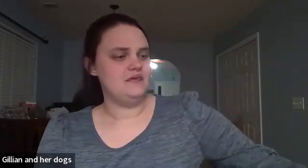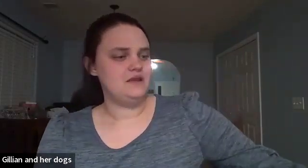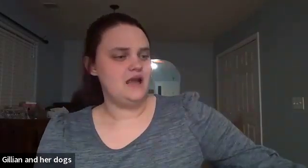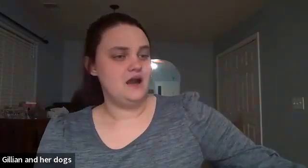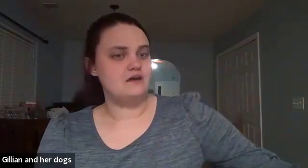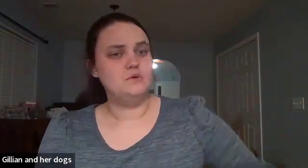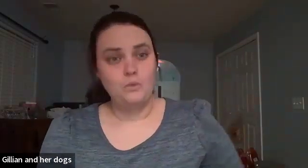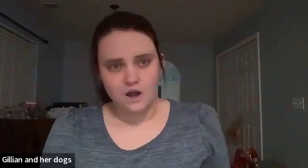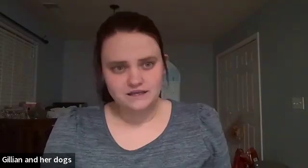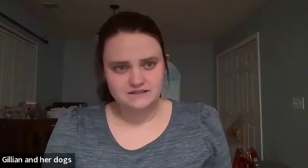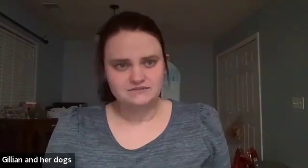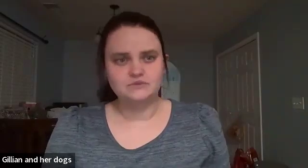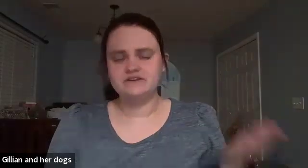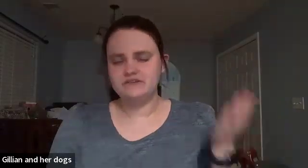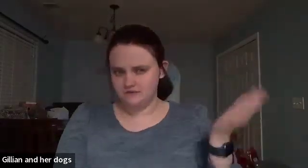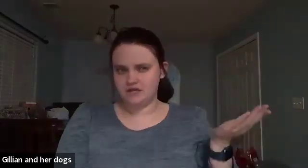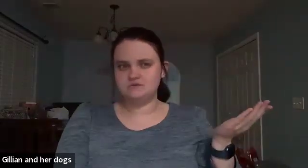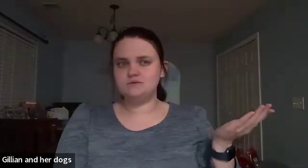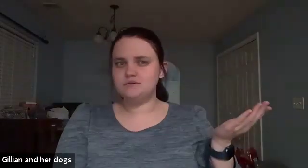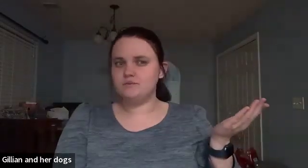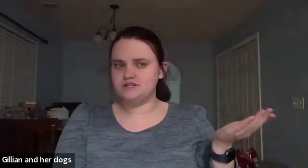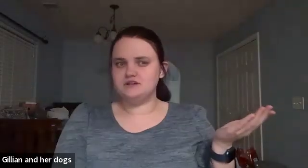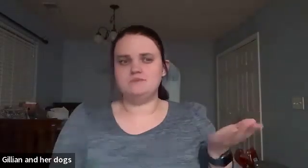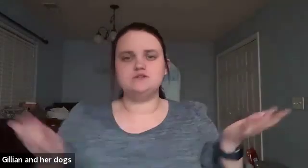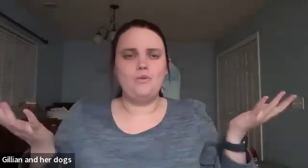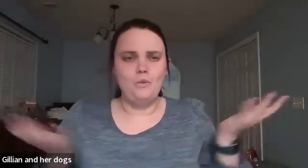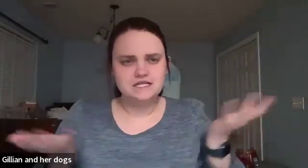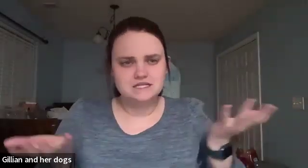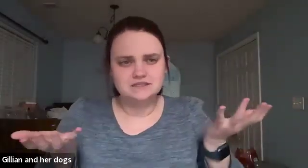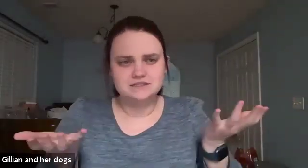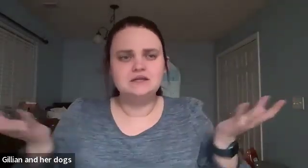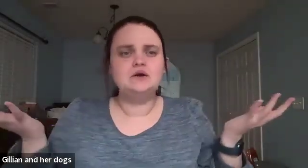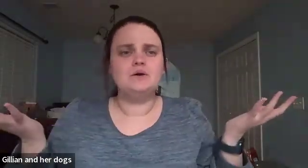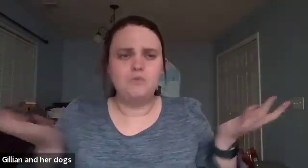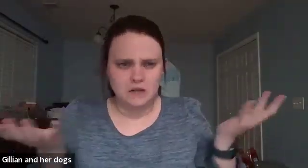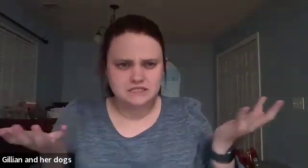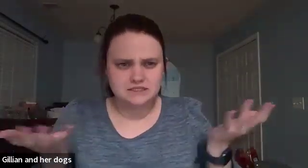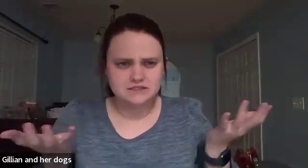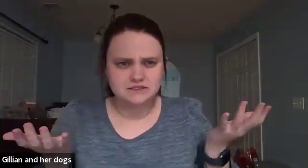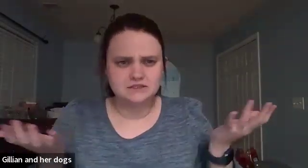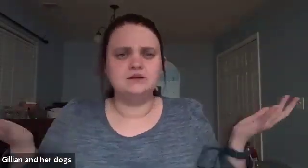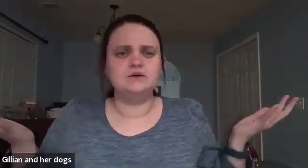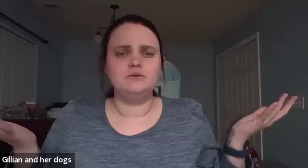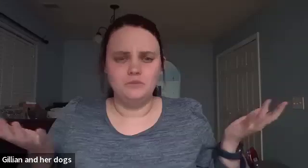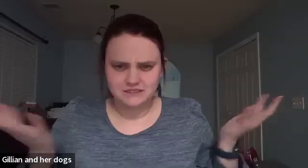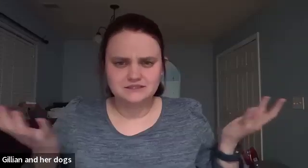Then we have what, which I think if you guys remember from What Is Your Name is what. What. What.